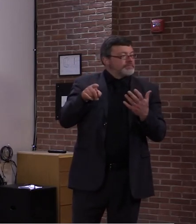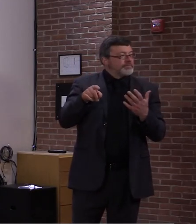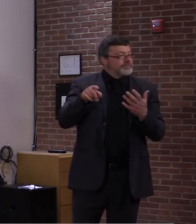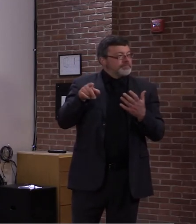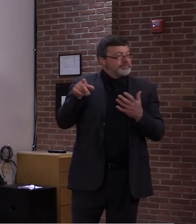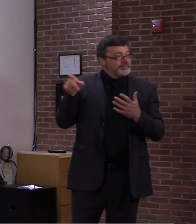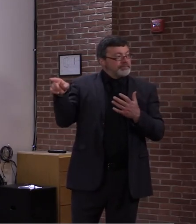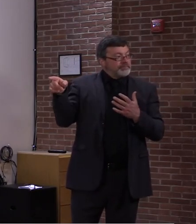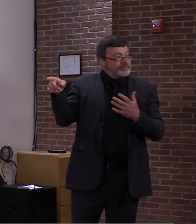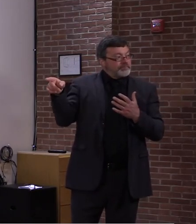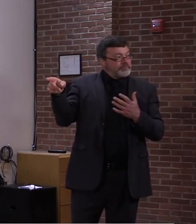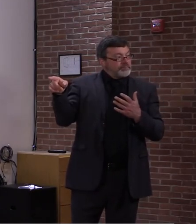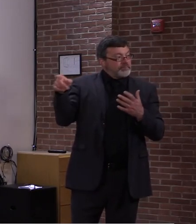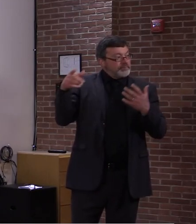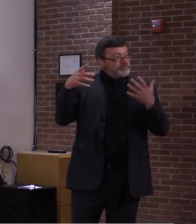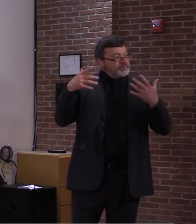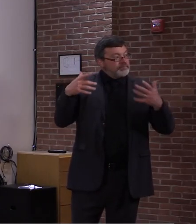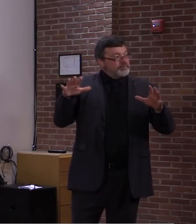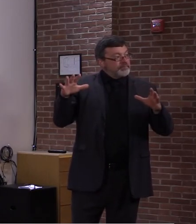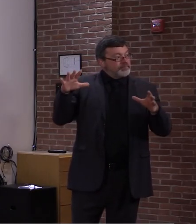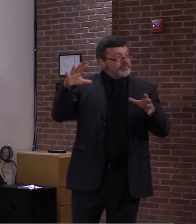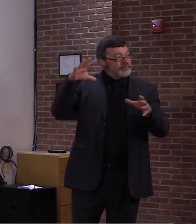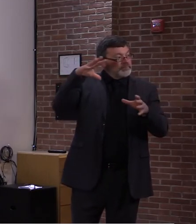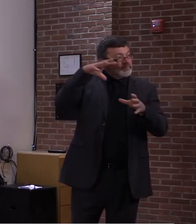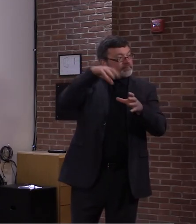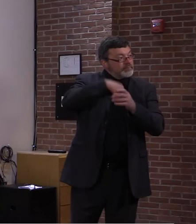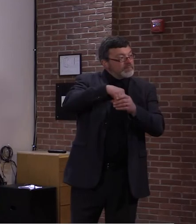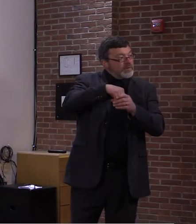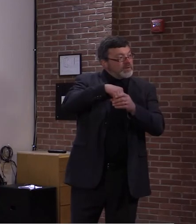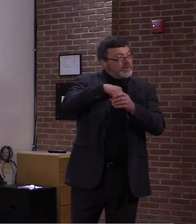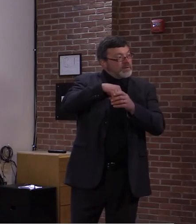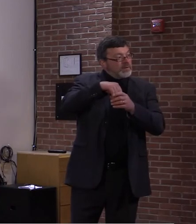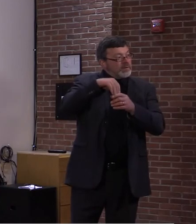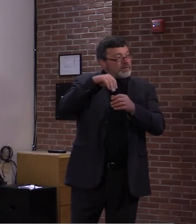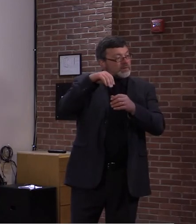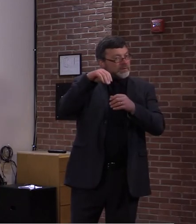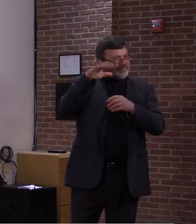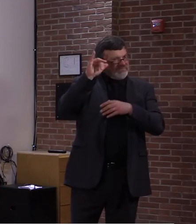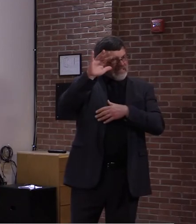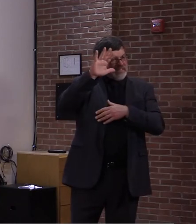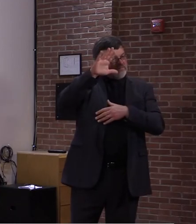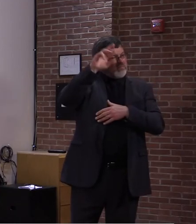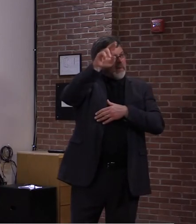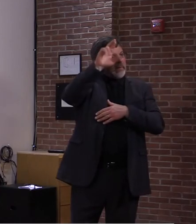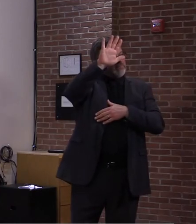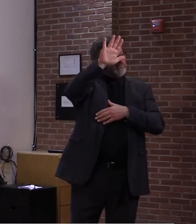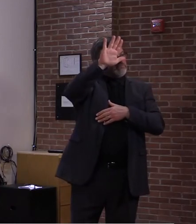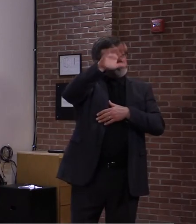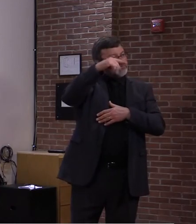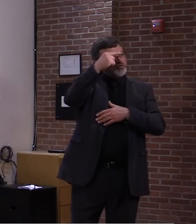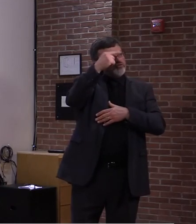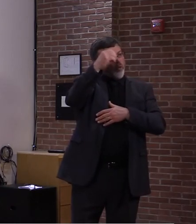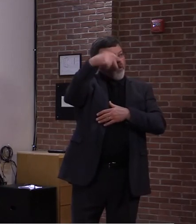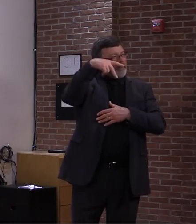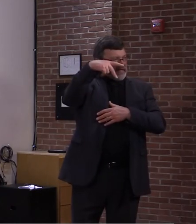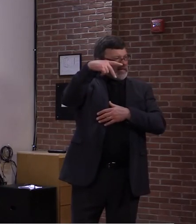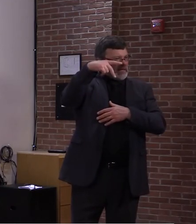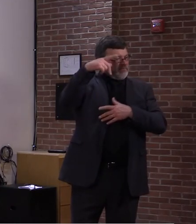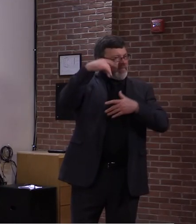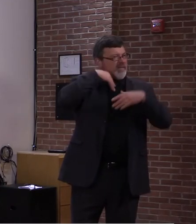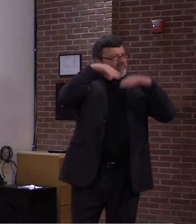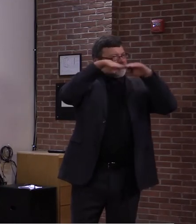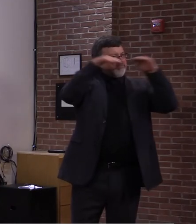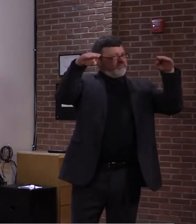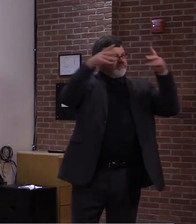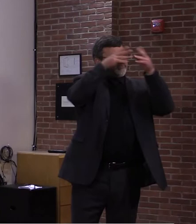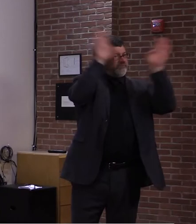Vermont GOP's platform last week. They adopted a new platform, and I wondered if you voted in that or